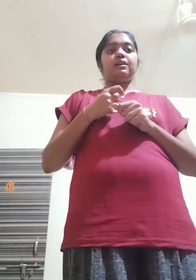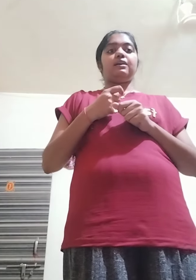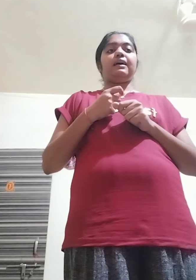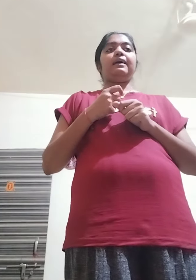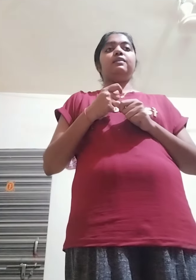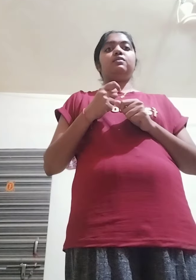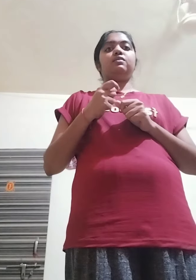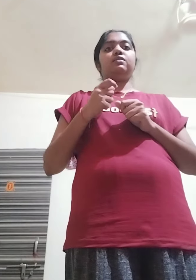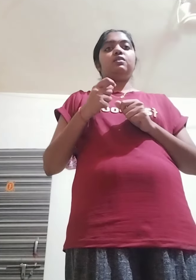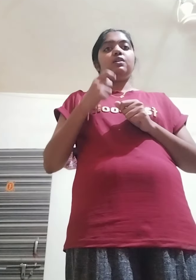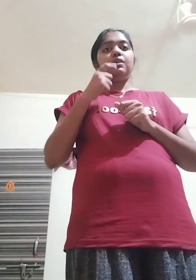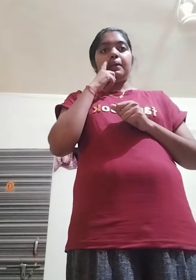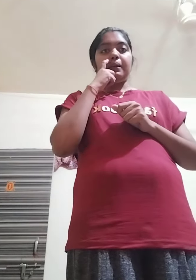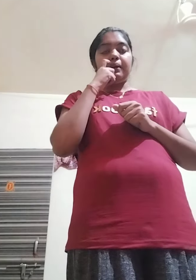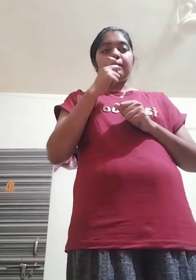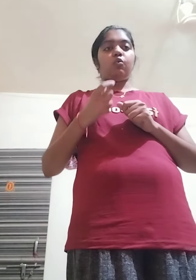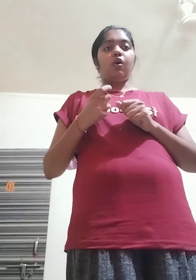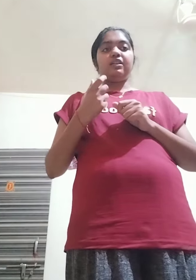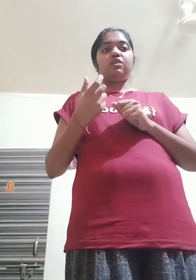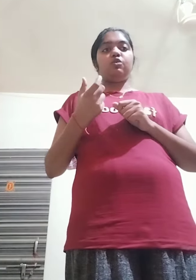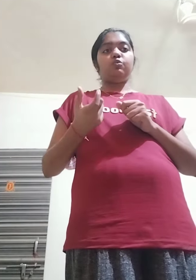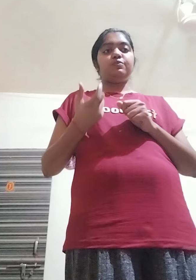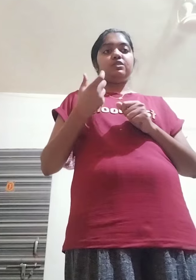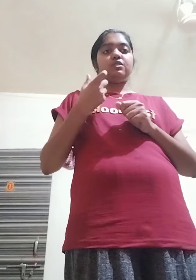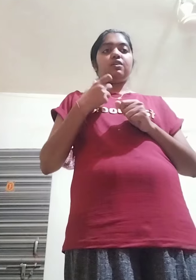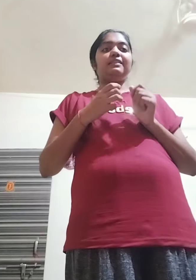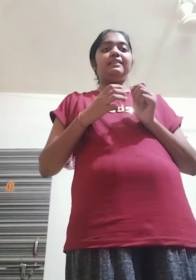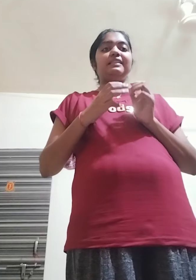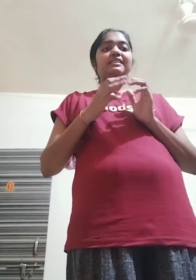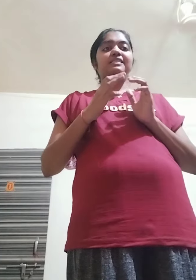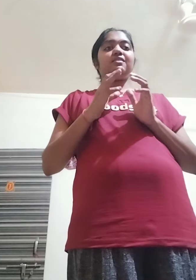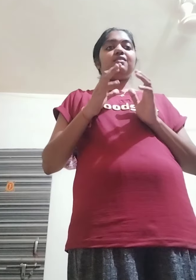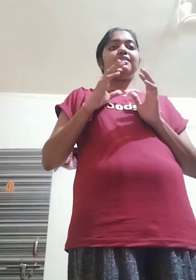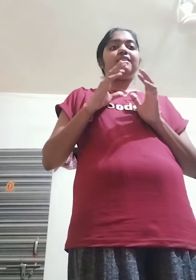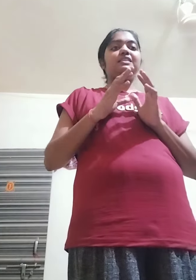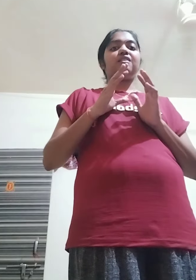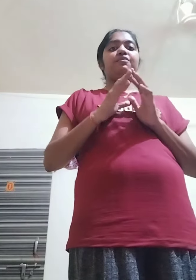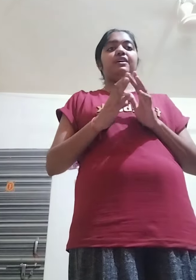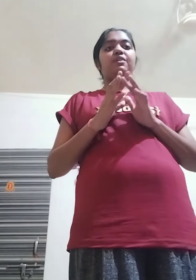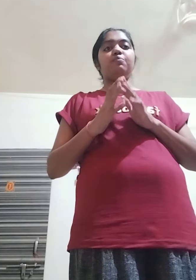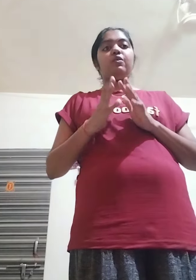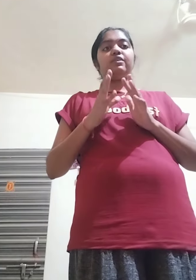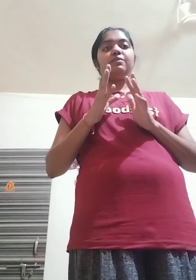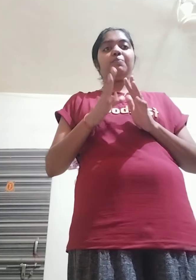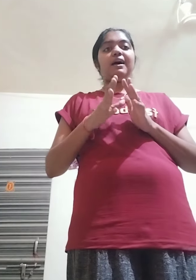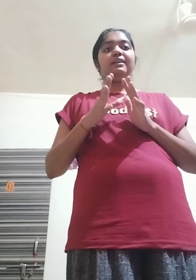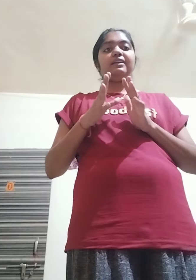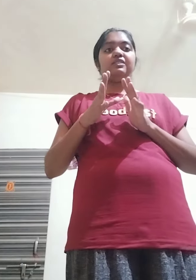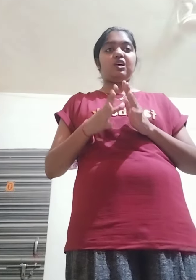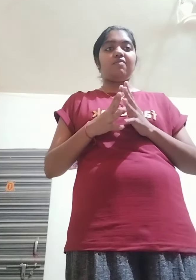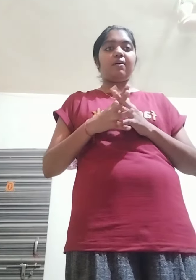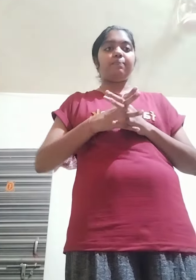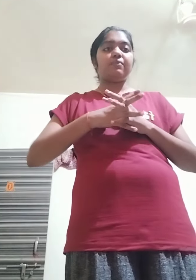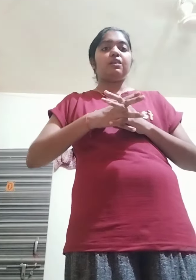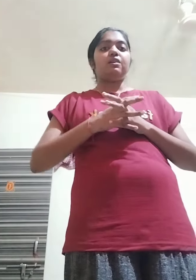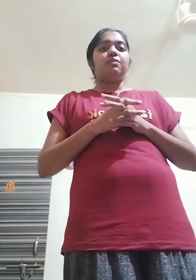and calling the loops. These are the very important part in Java.